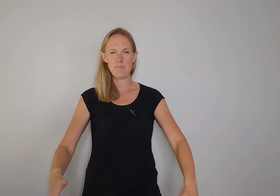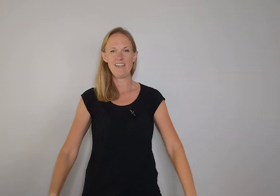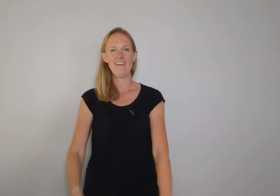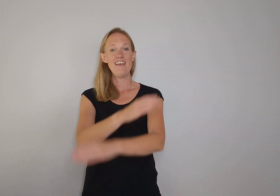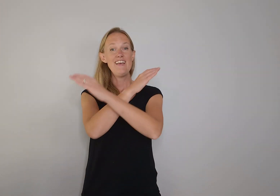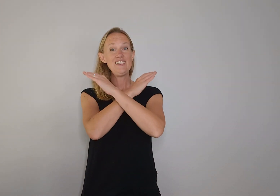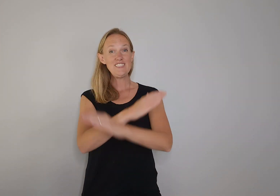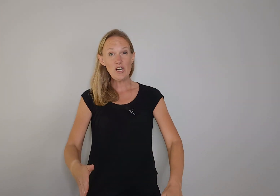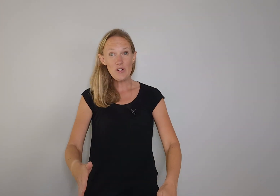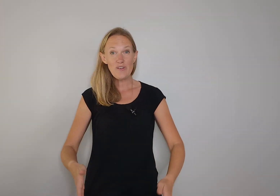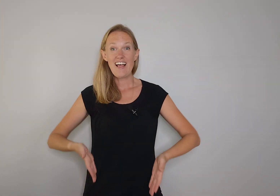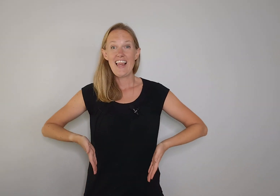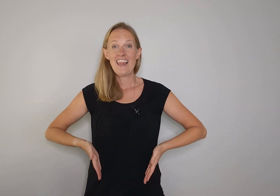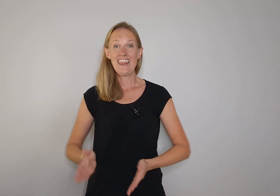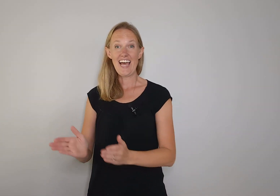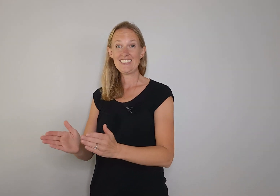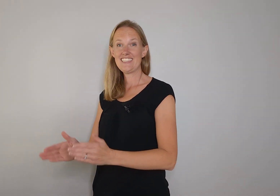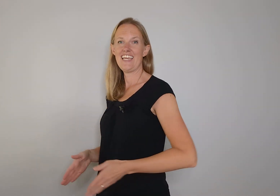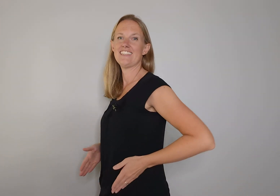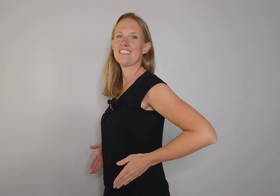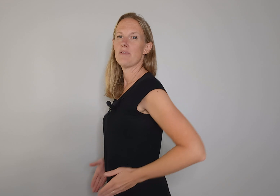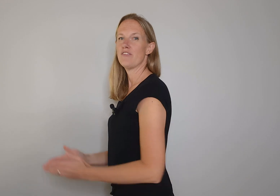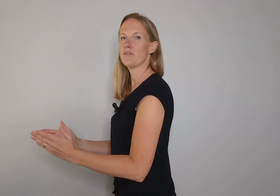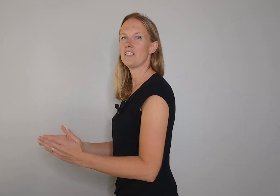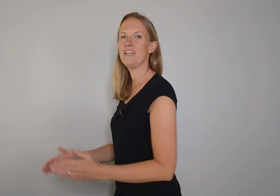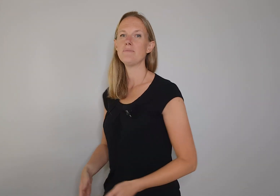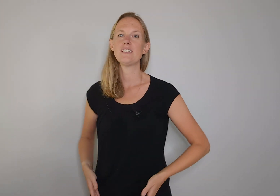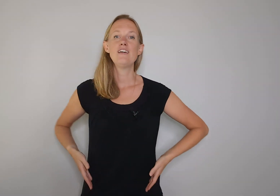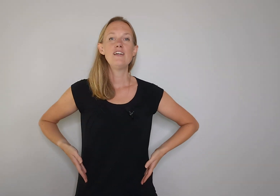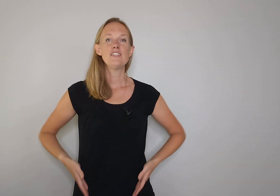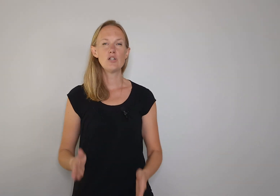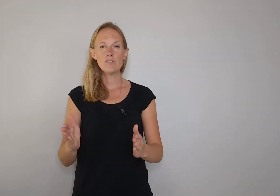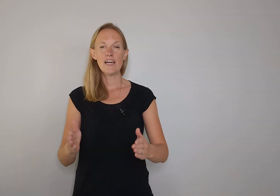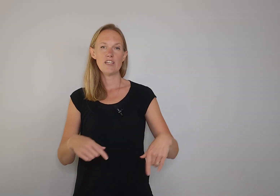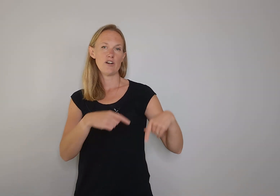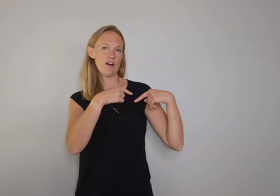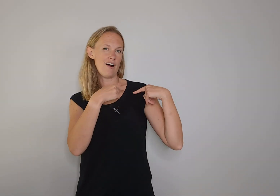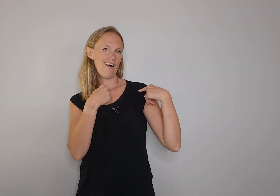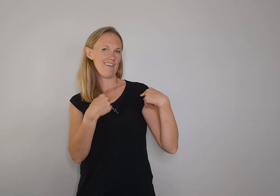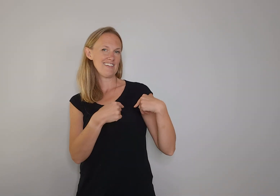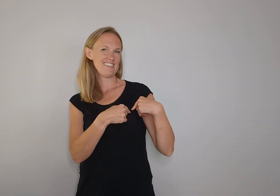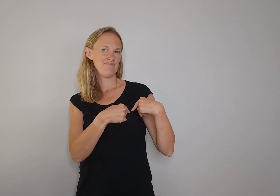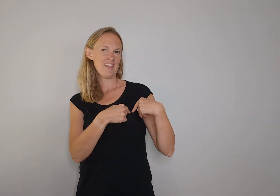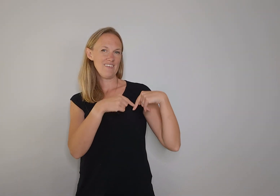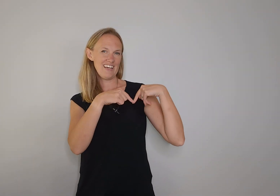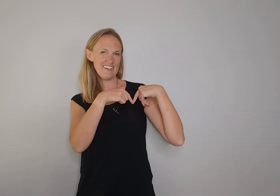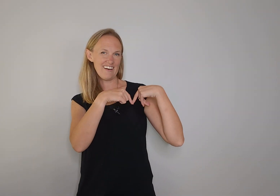happening. Don't let. Hands coming out from your hips. Don't let your heart, outline your